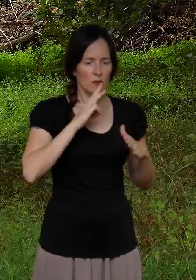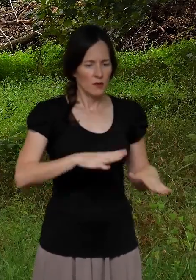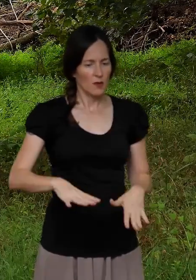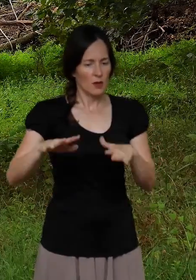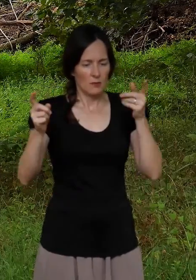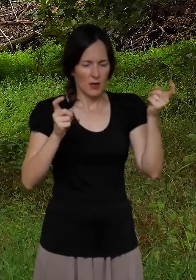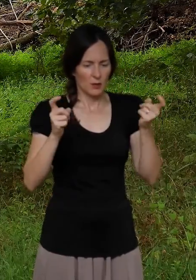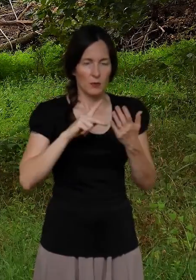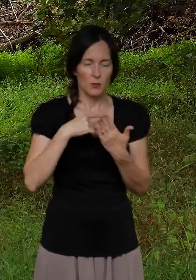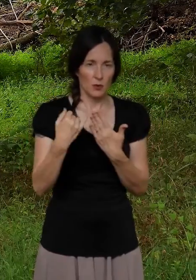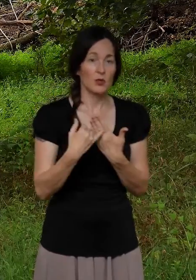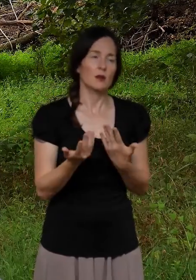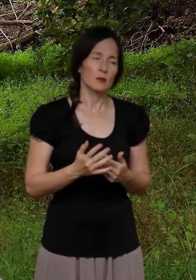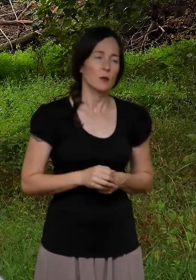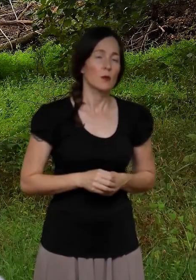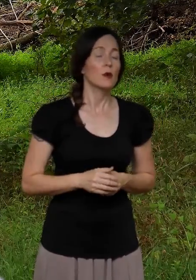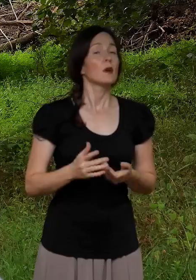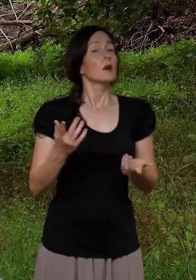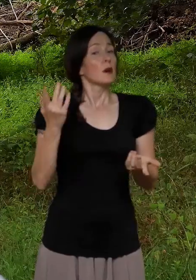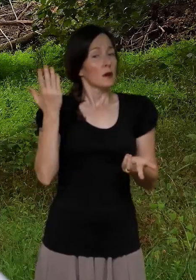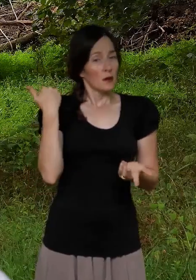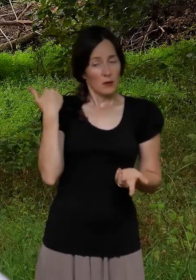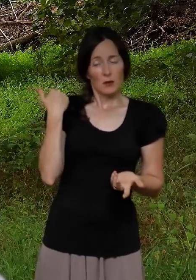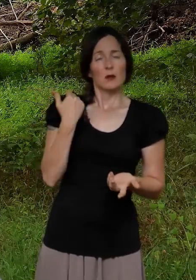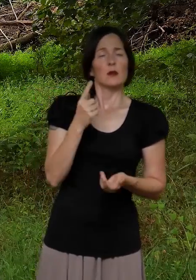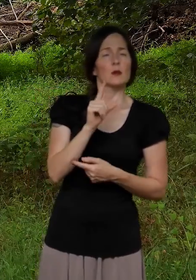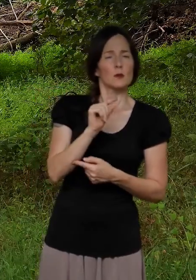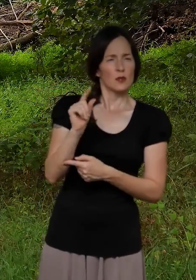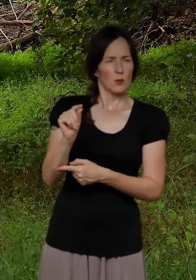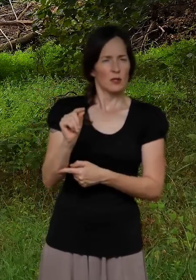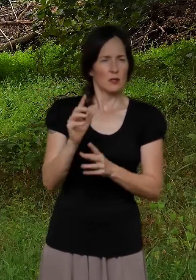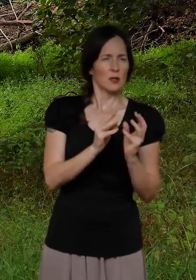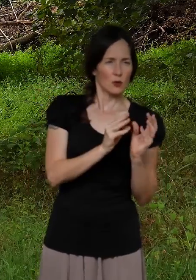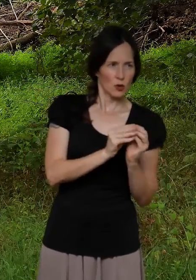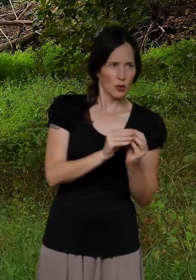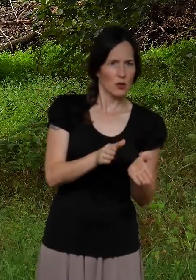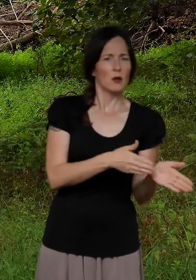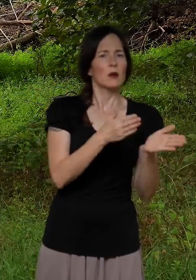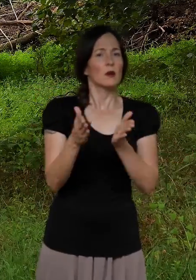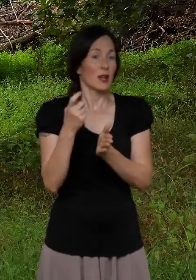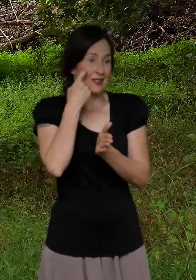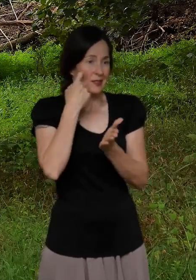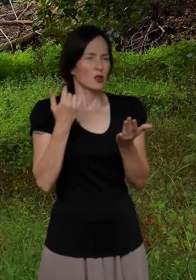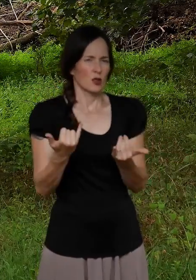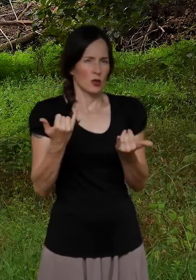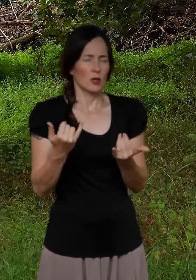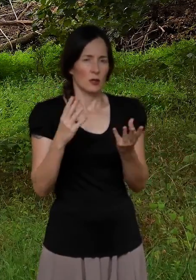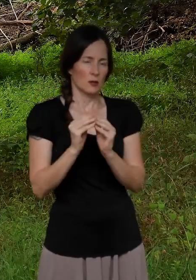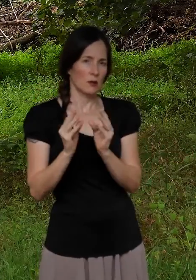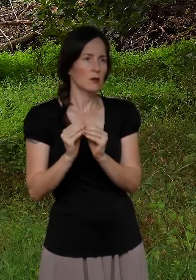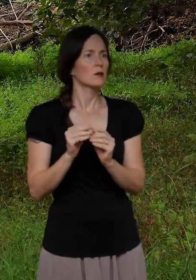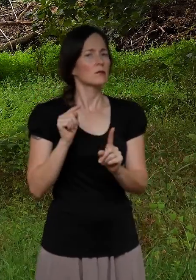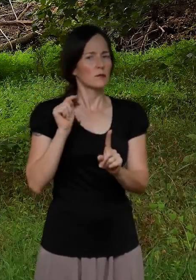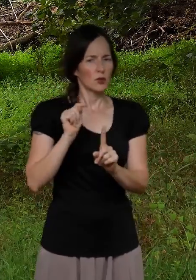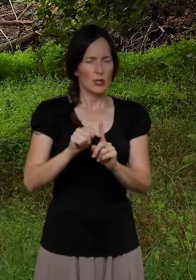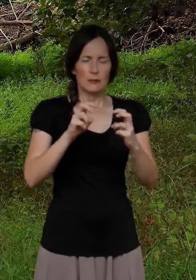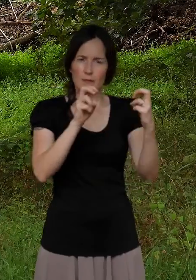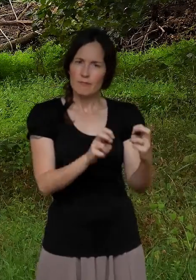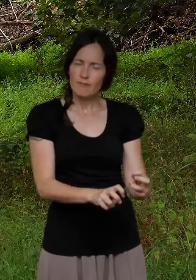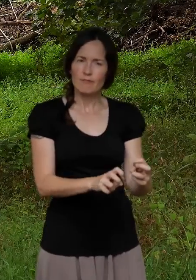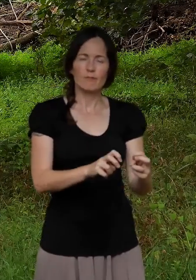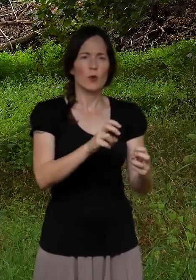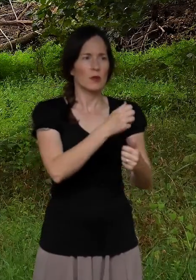Jones, who walked Ellicott City with me 2 summers ago to look at the amount of damage that had occurred and what it would take